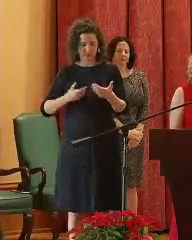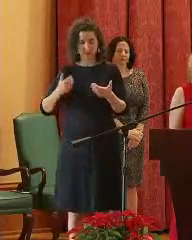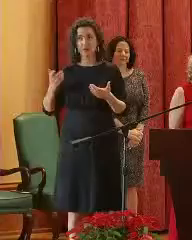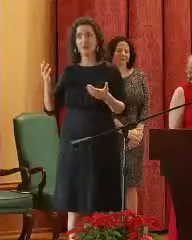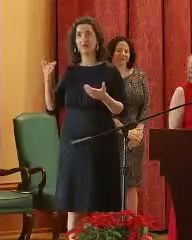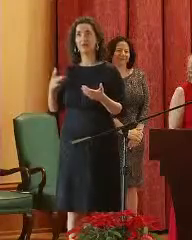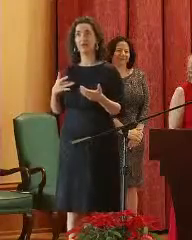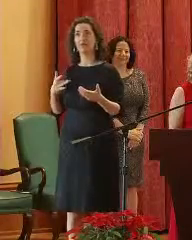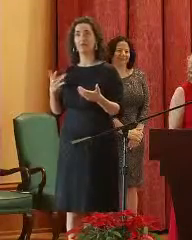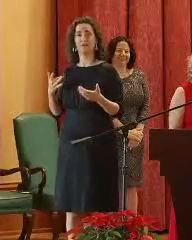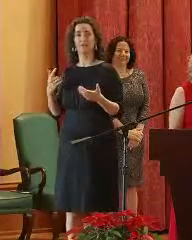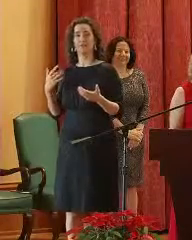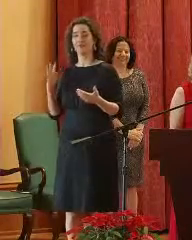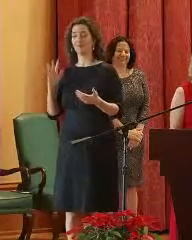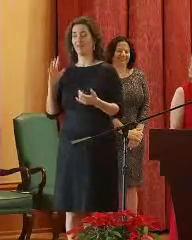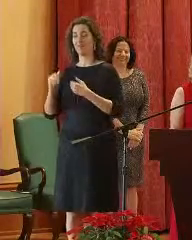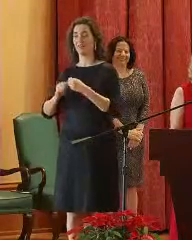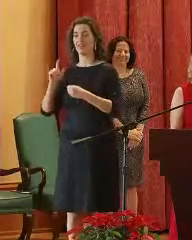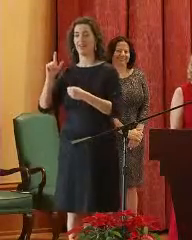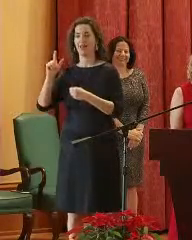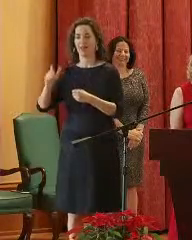here 45 years later.